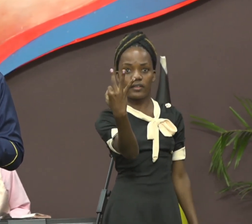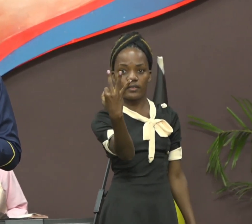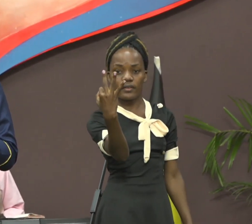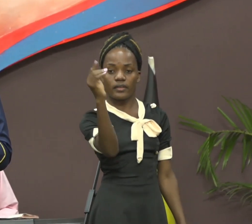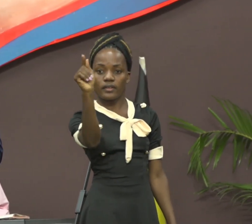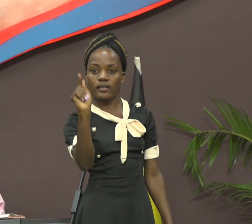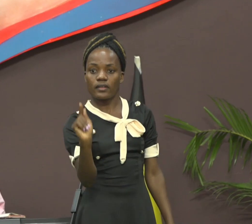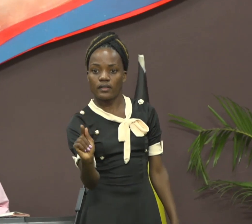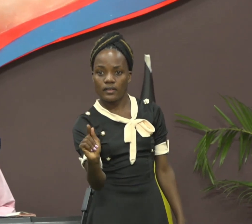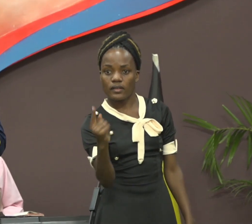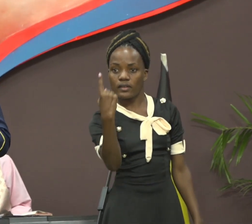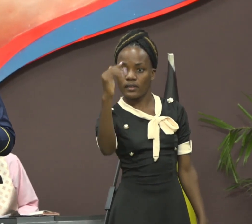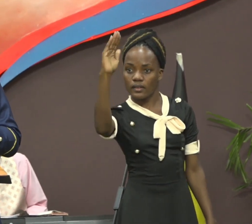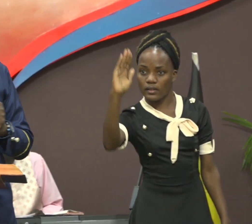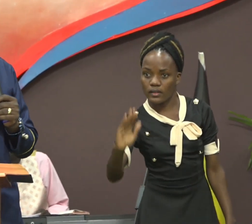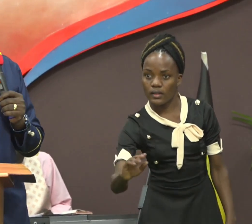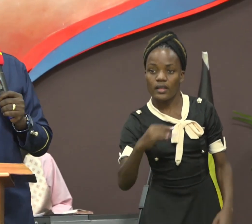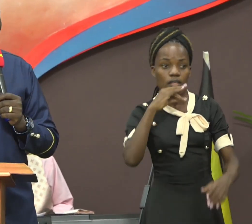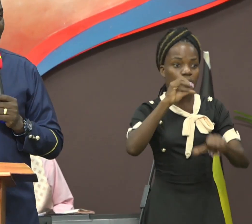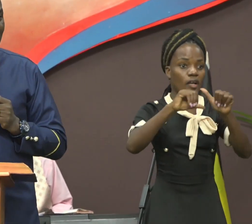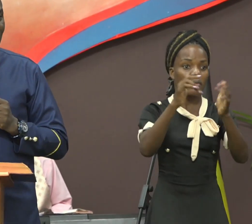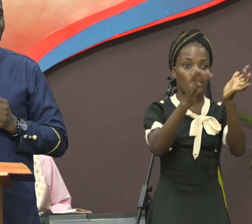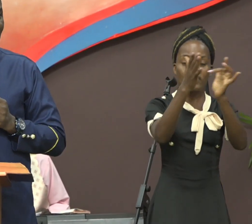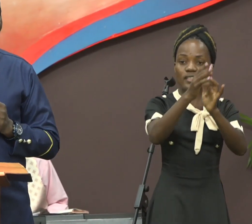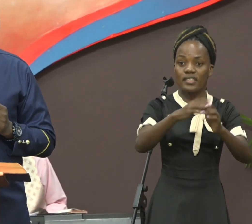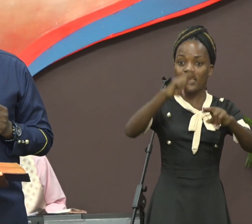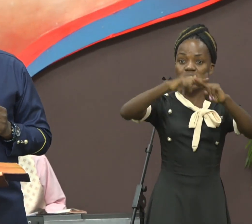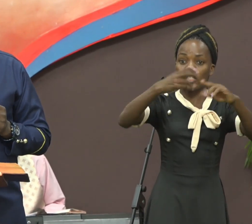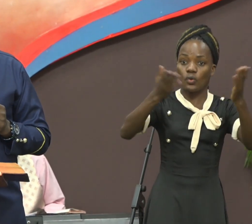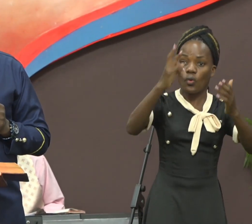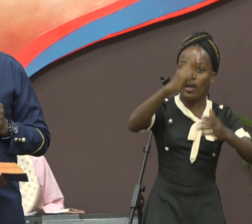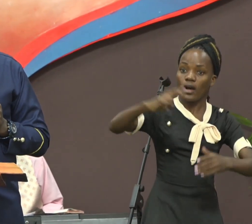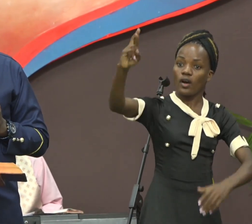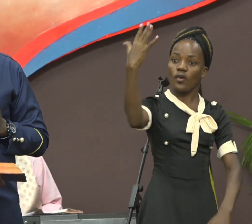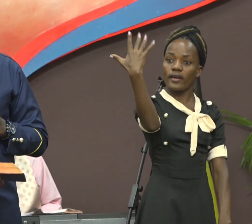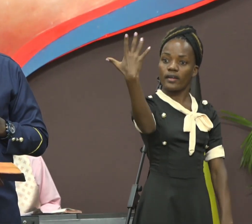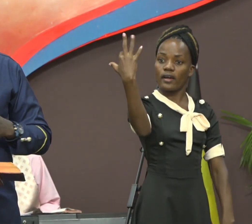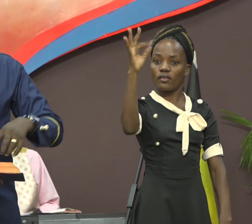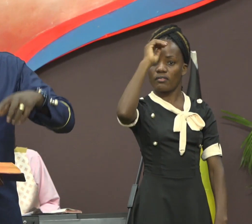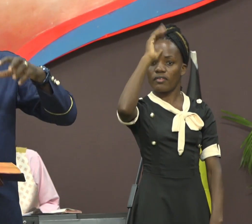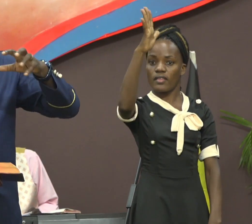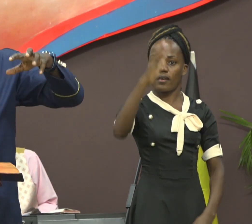Colossians 3. From verse 1 they talk about Jesus sitting at the right hand of the